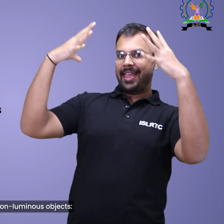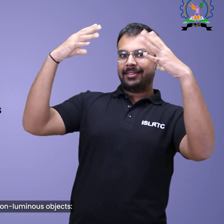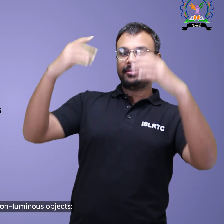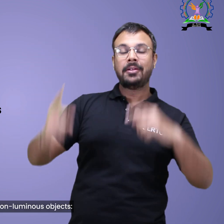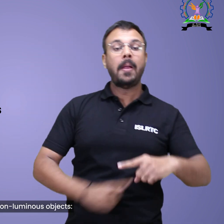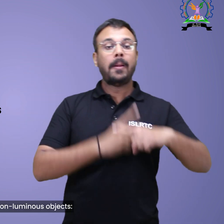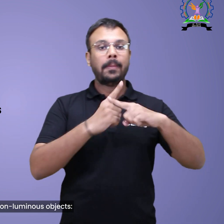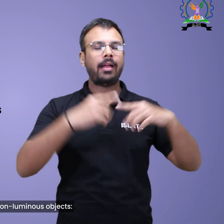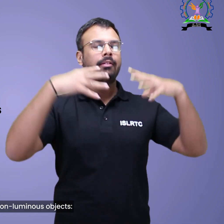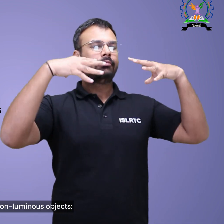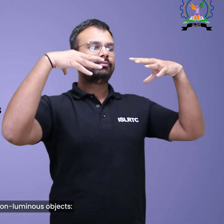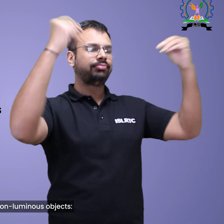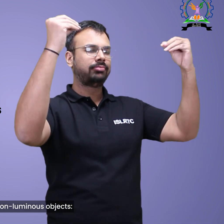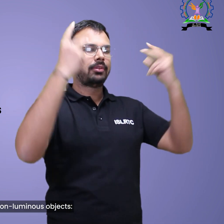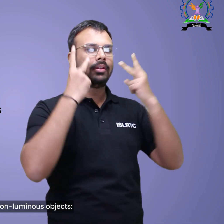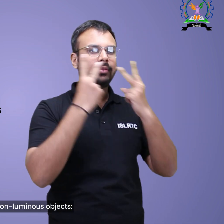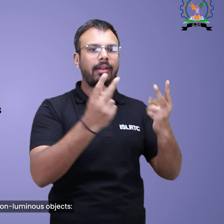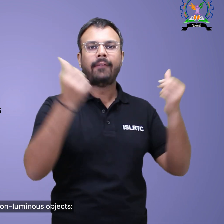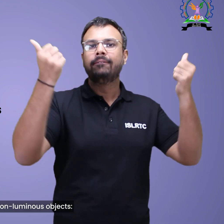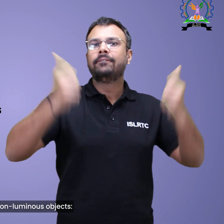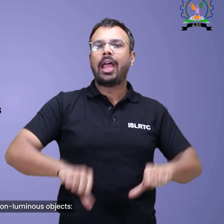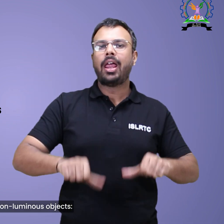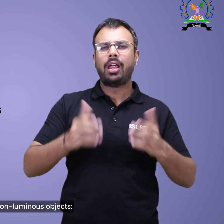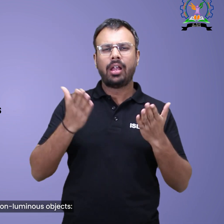Luminous and non-luminous objects.